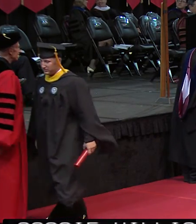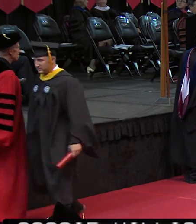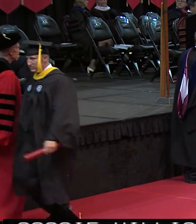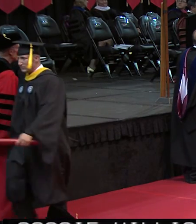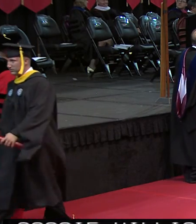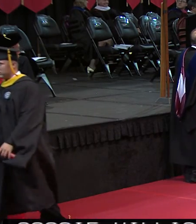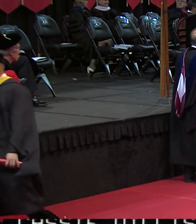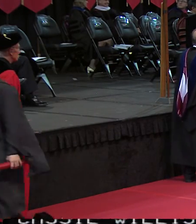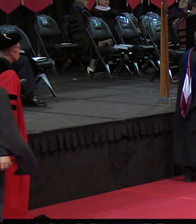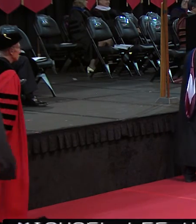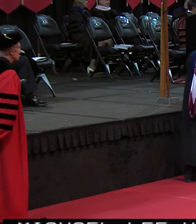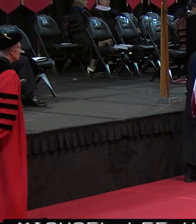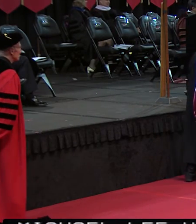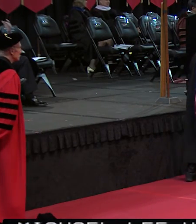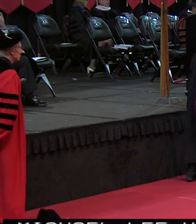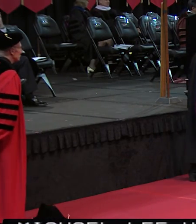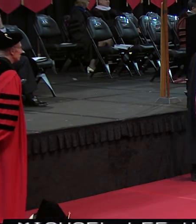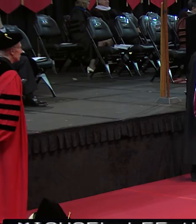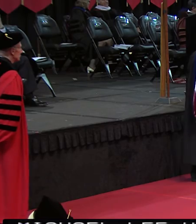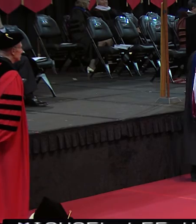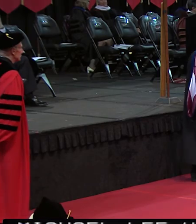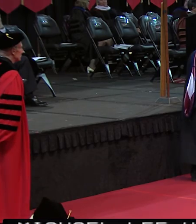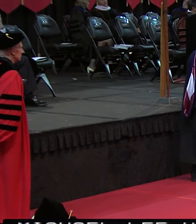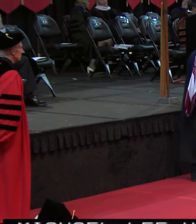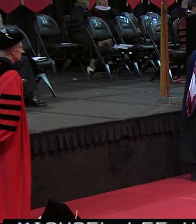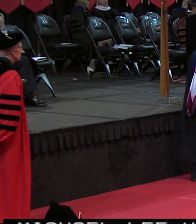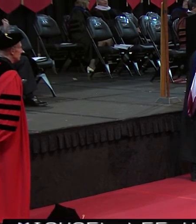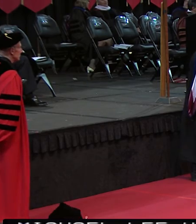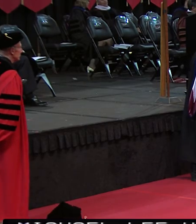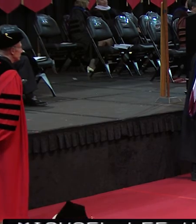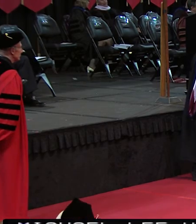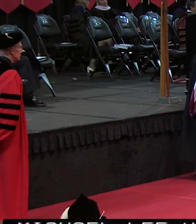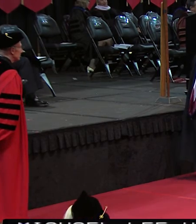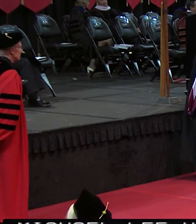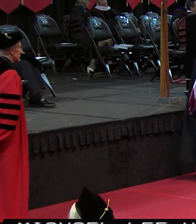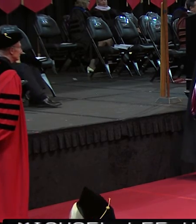For the Bachelor of Science in Biology,